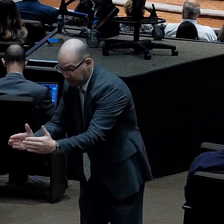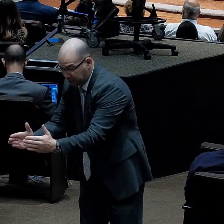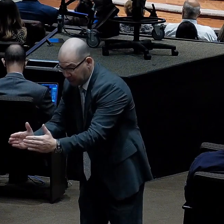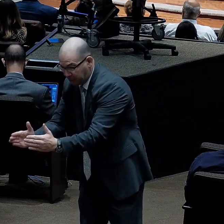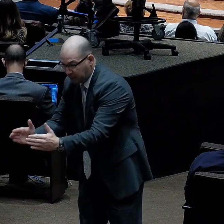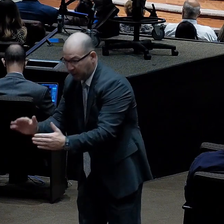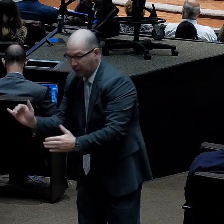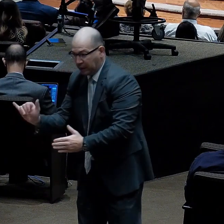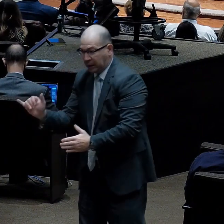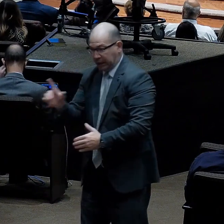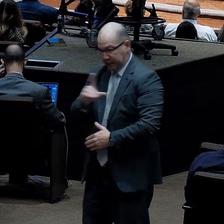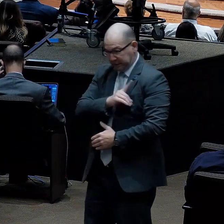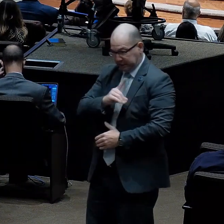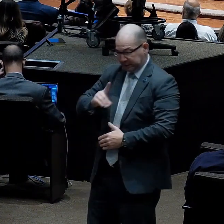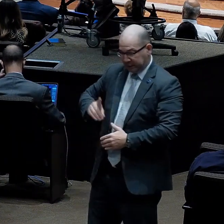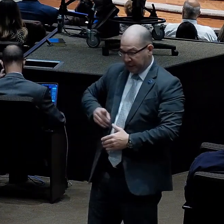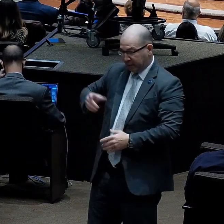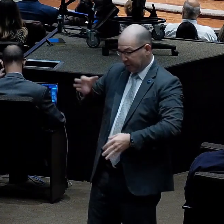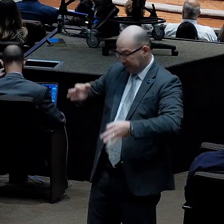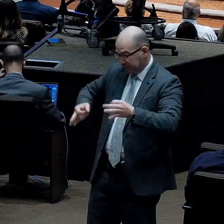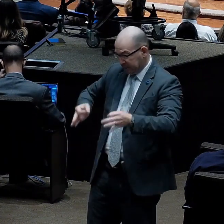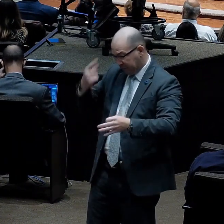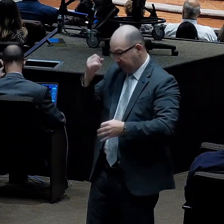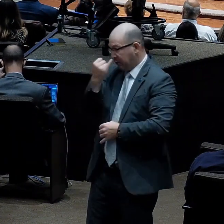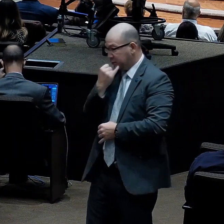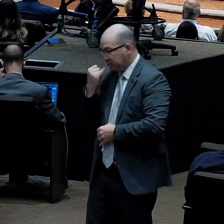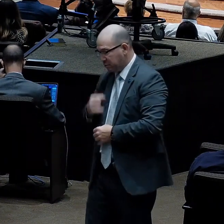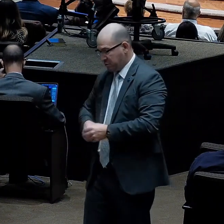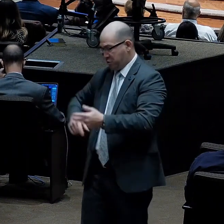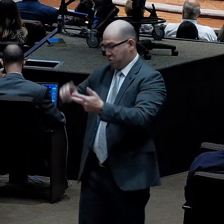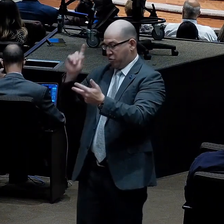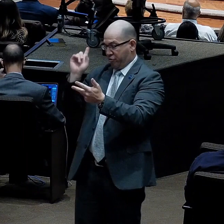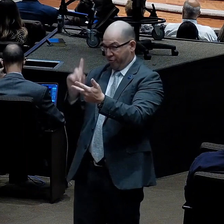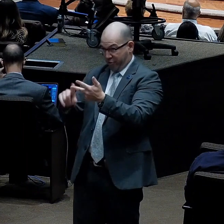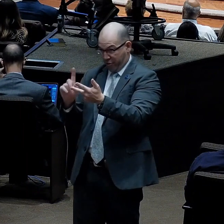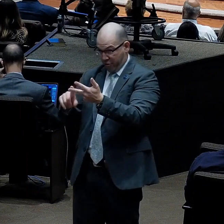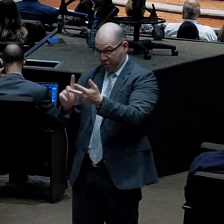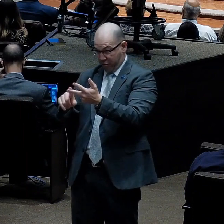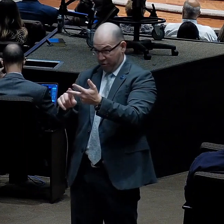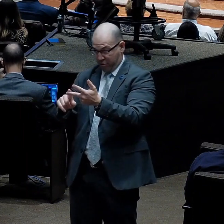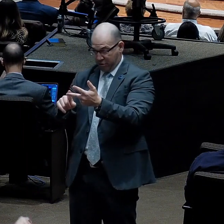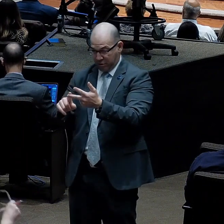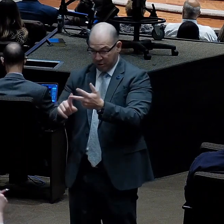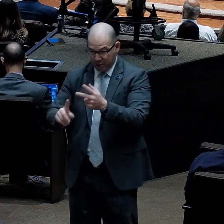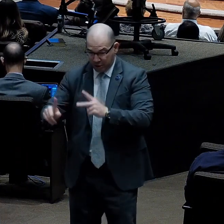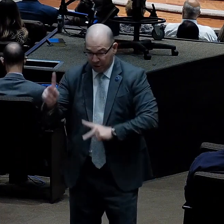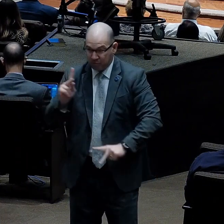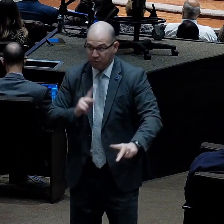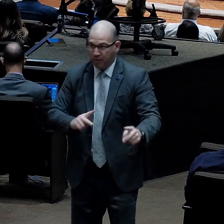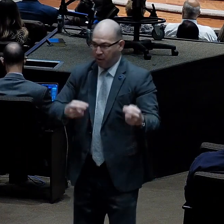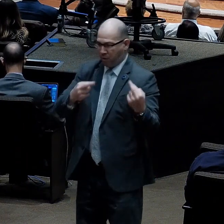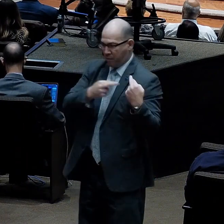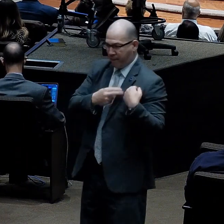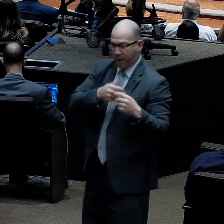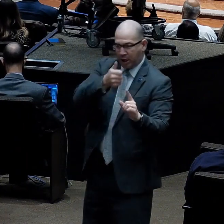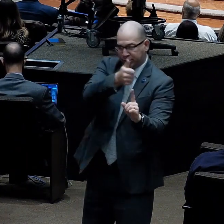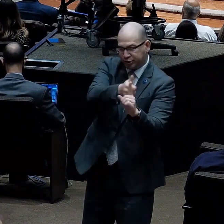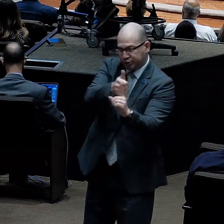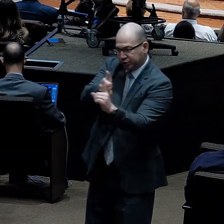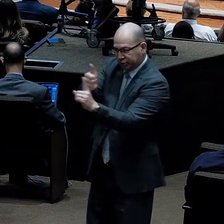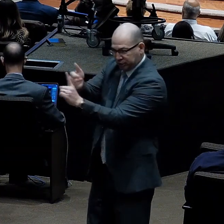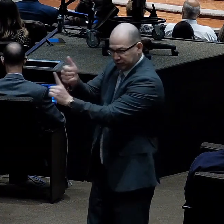executed judgment and justice. Thirdly, we said that men are responsible individually to God,